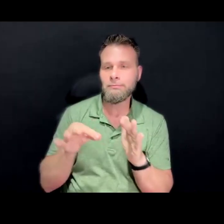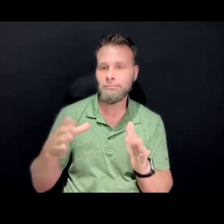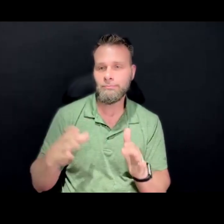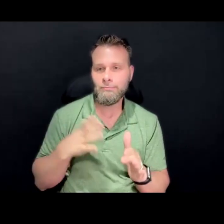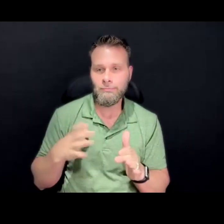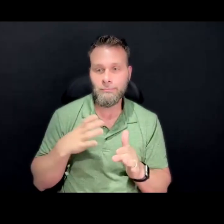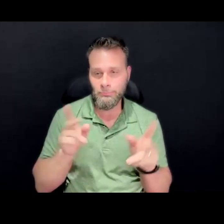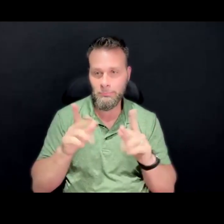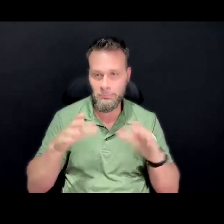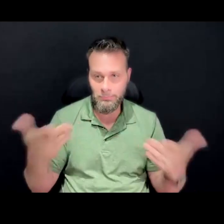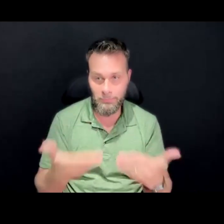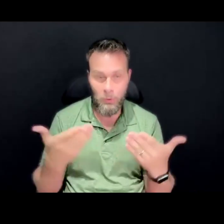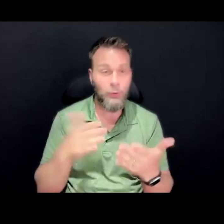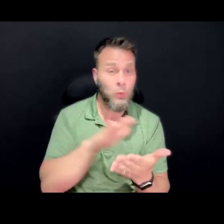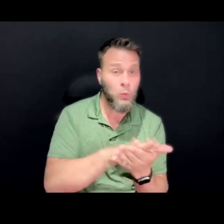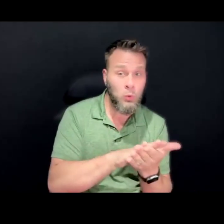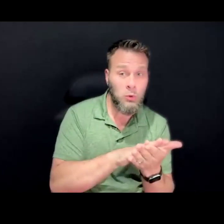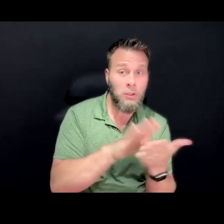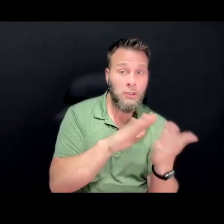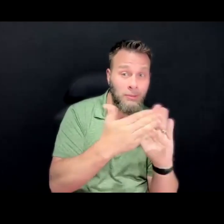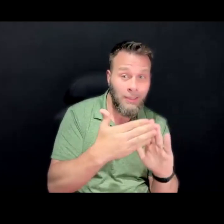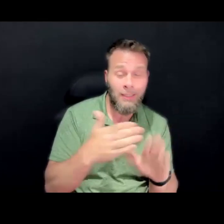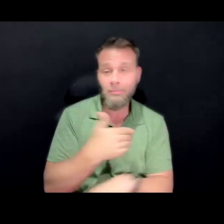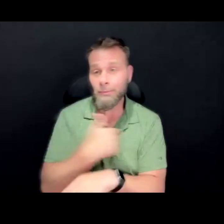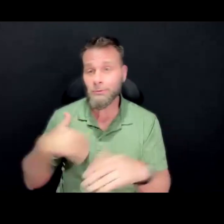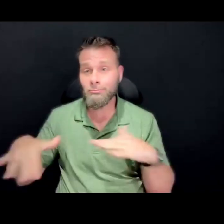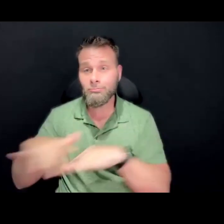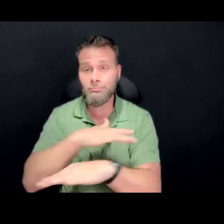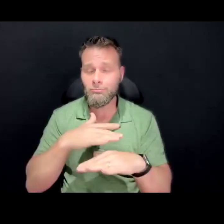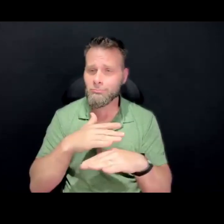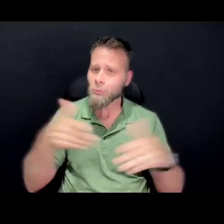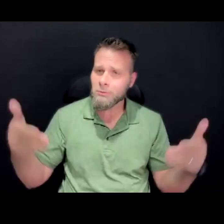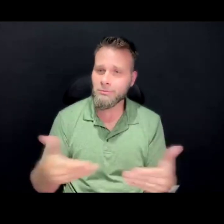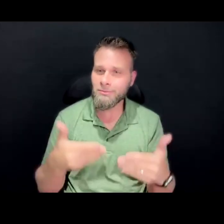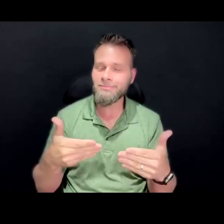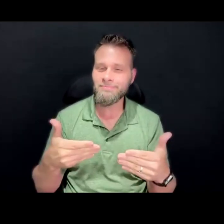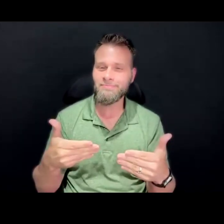committee members and counselors, feel free to greet us in the chat.